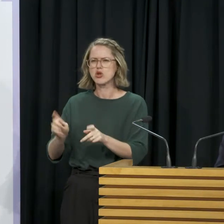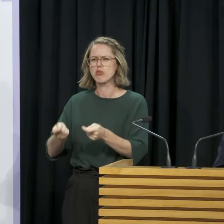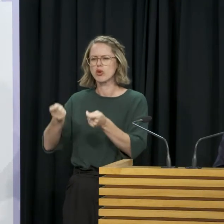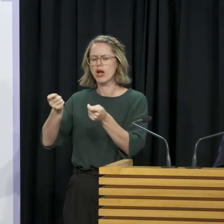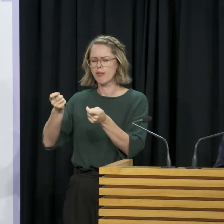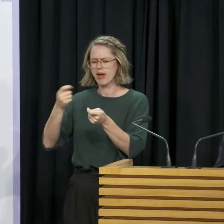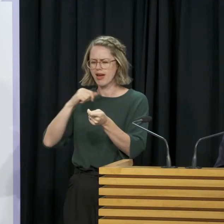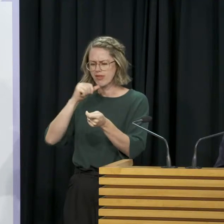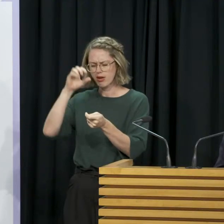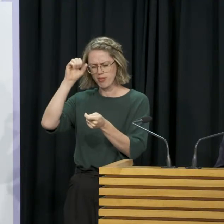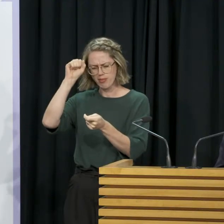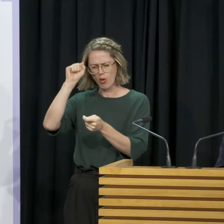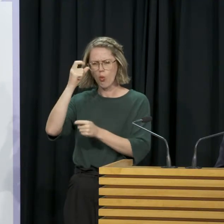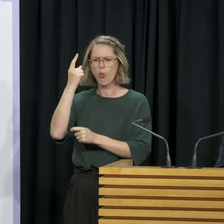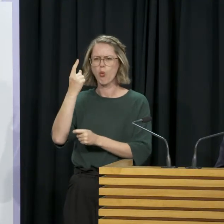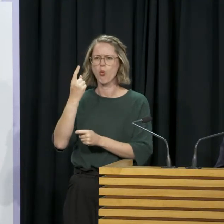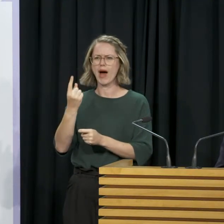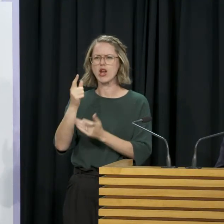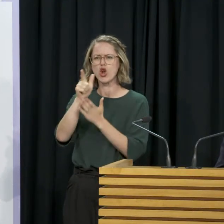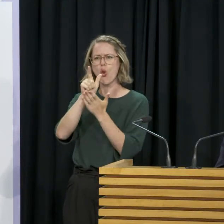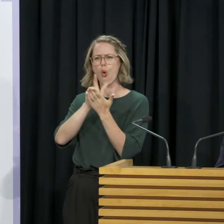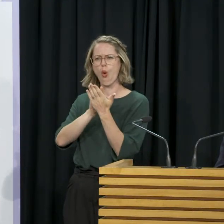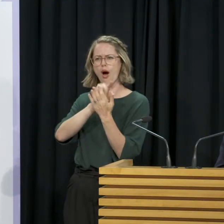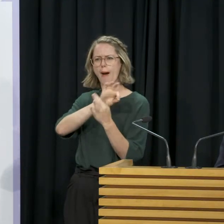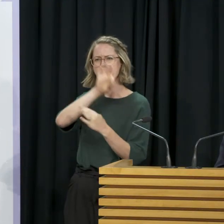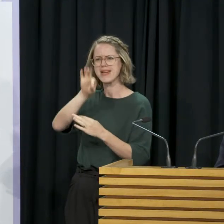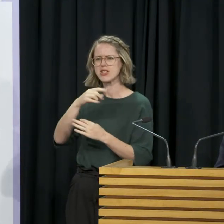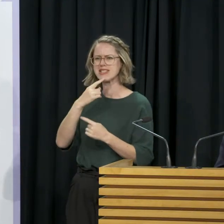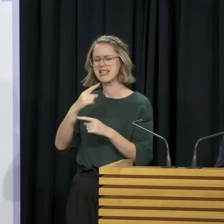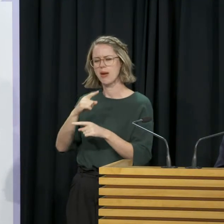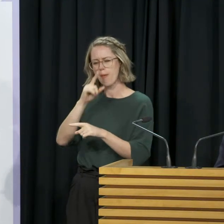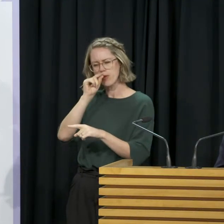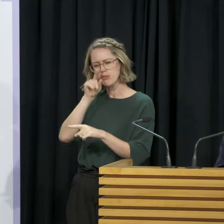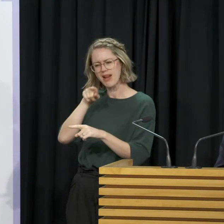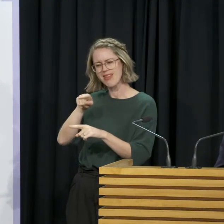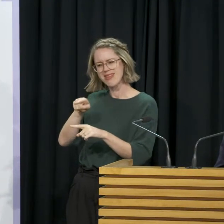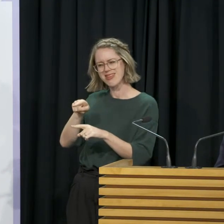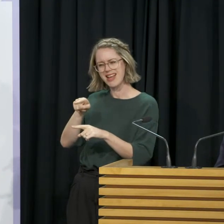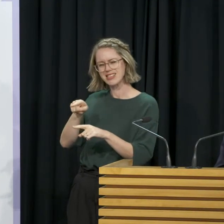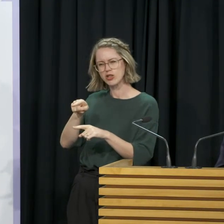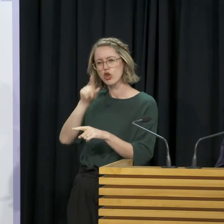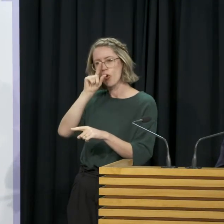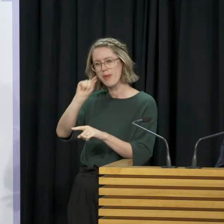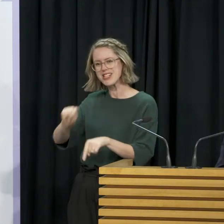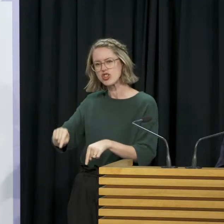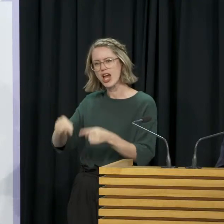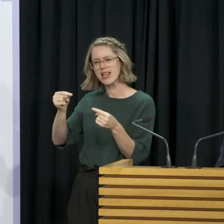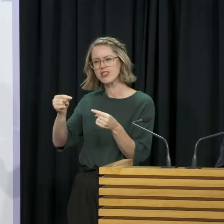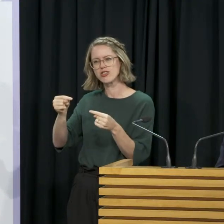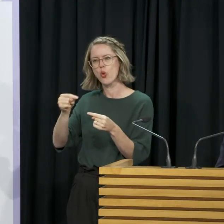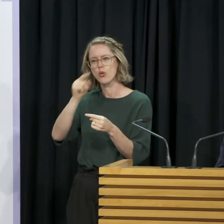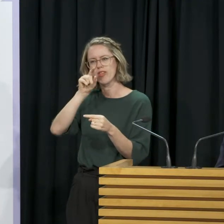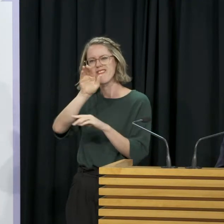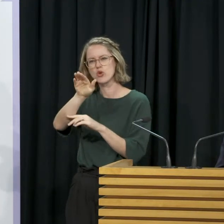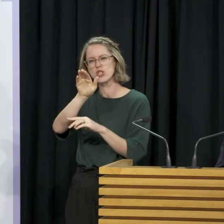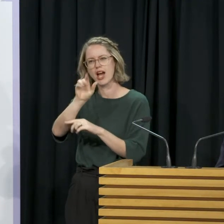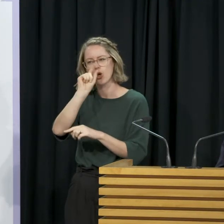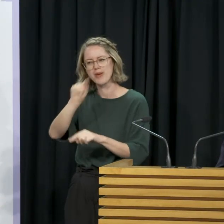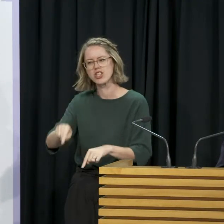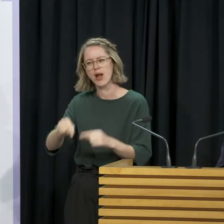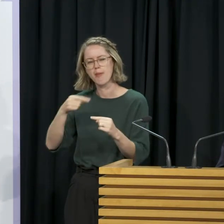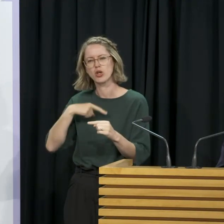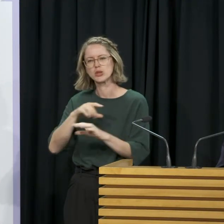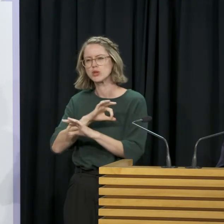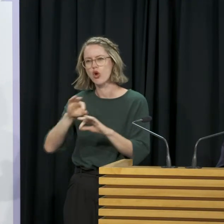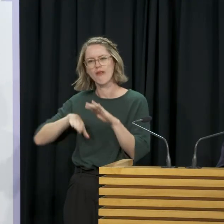my recollection, a Crown Law opinion that suggested that may be challenged or open to challenge because it hadn't gone